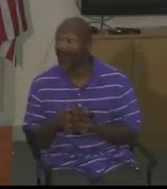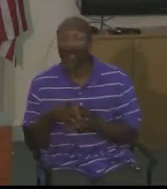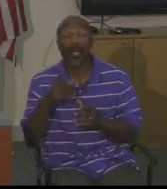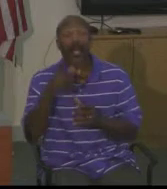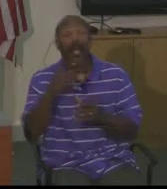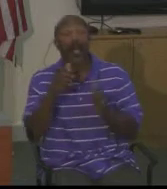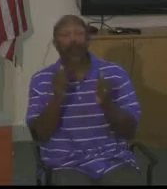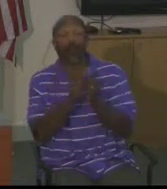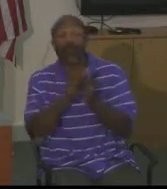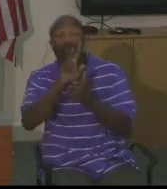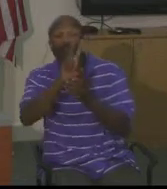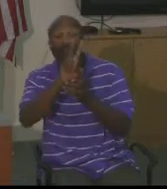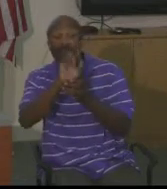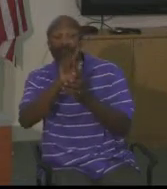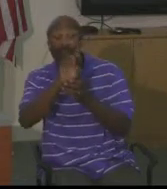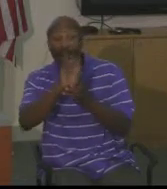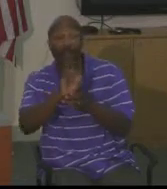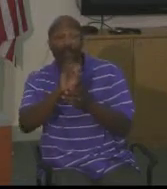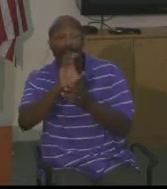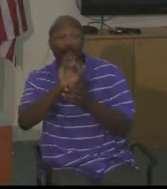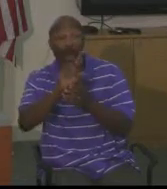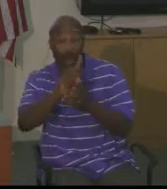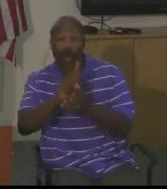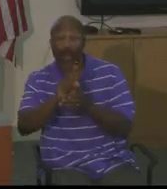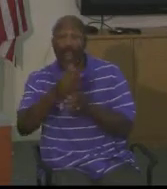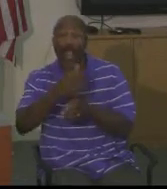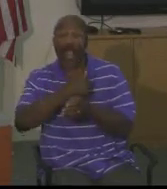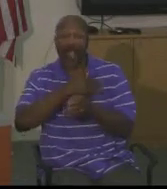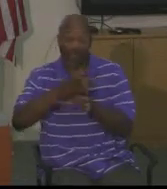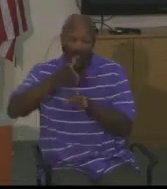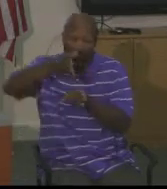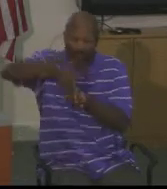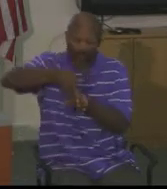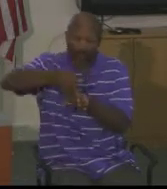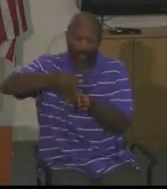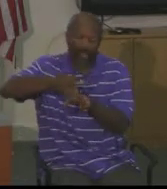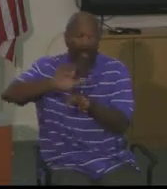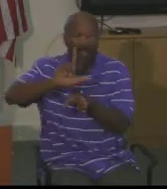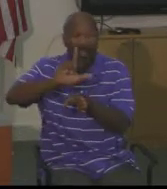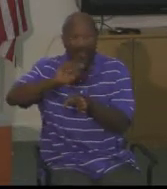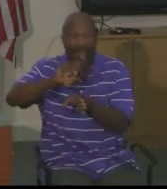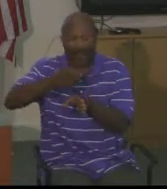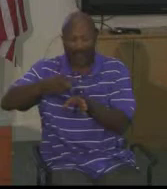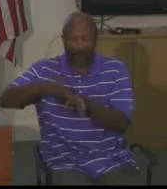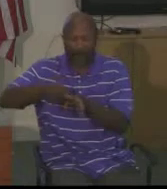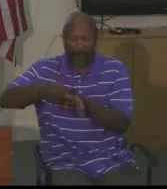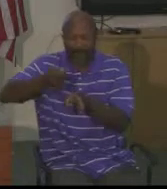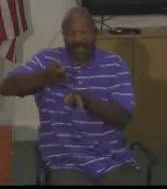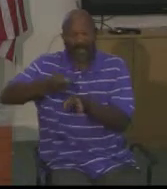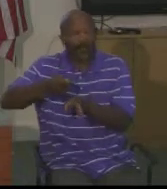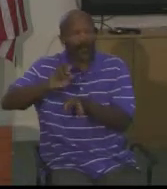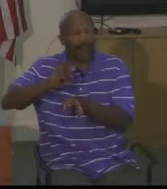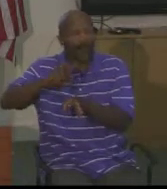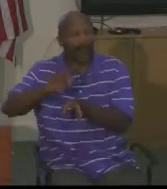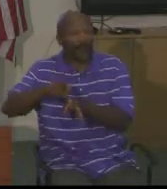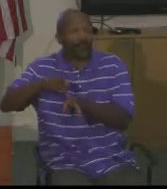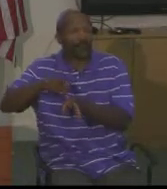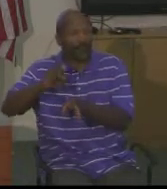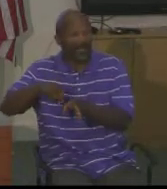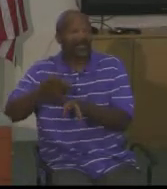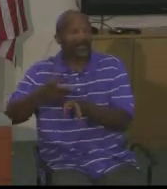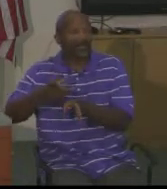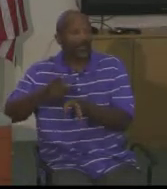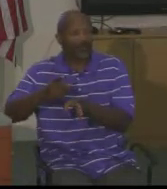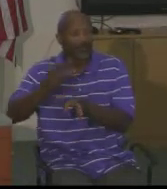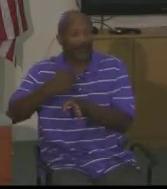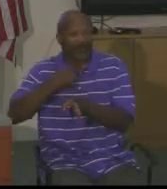of the video card, sometimes there's a latch that's you have to pop to where you pull it out because it'll be linked